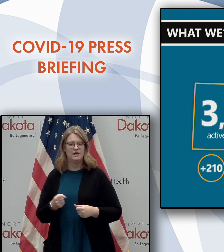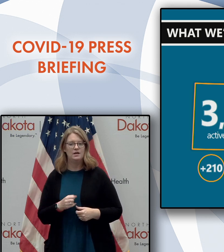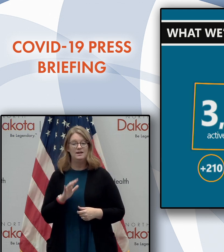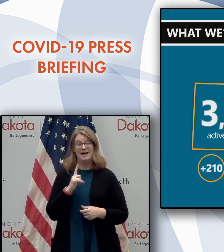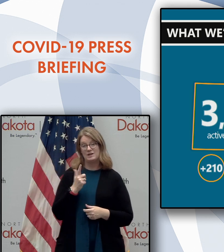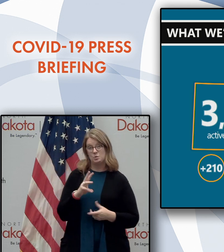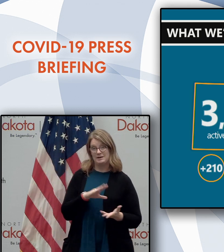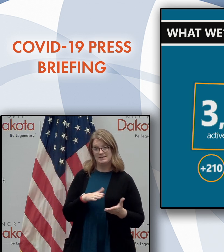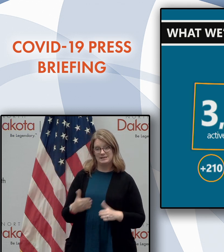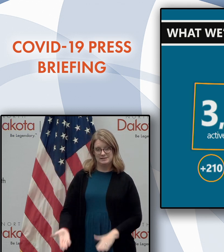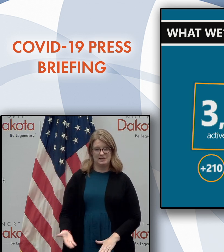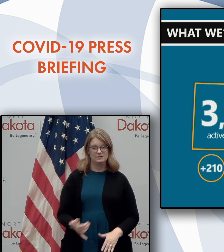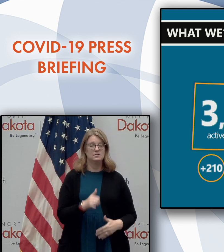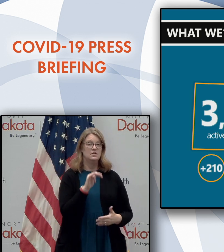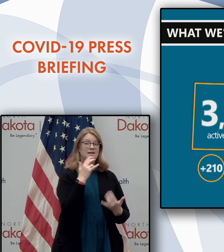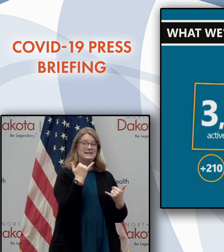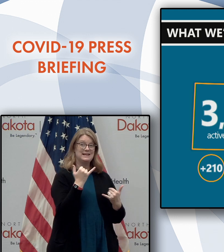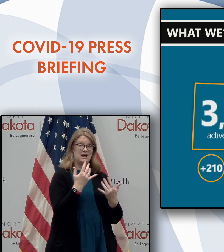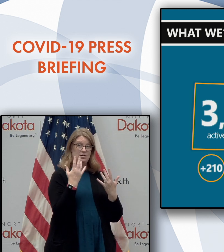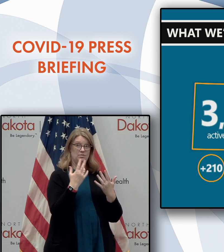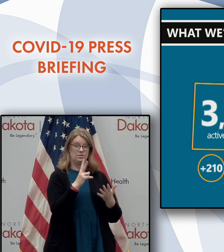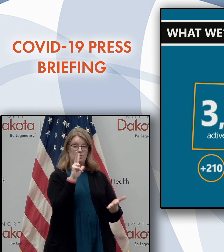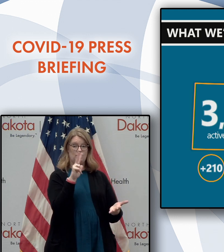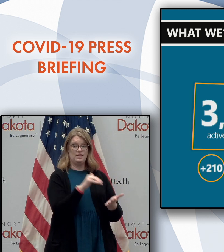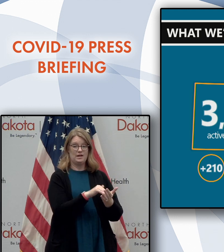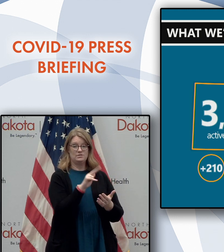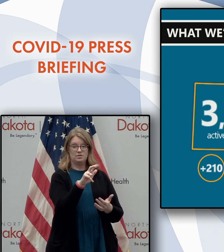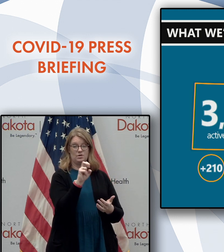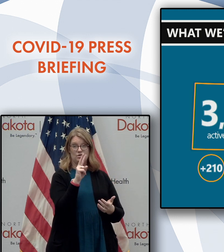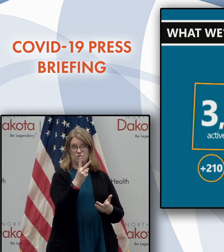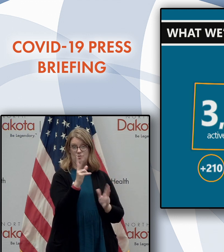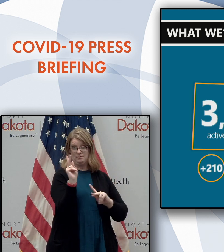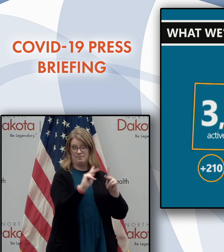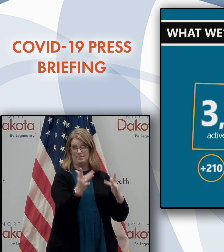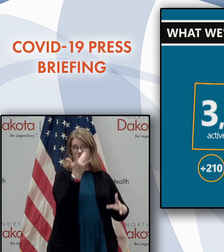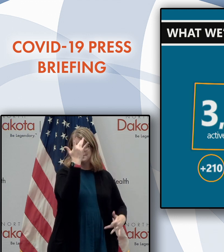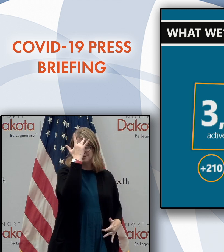at 3,302 active cases.